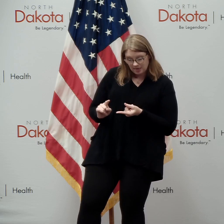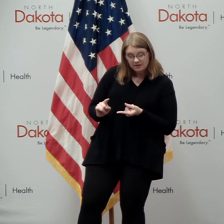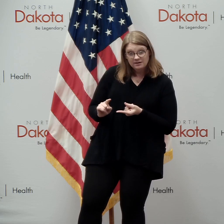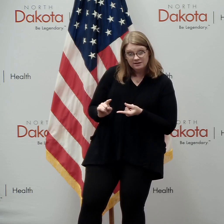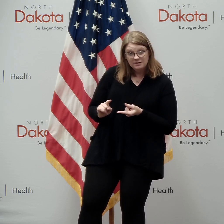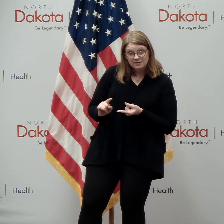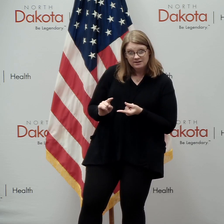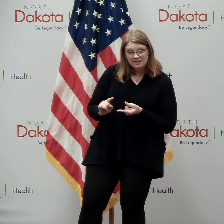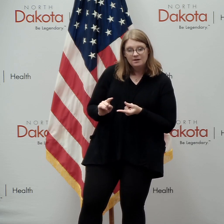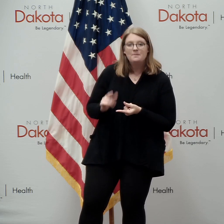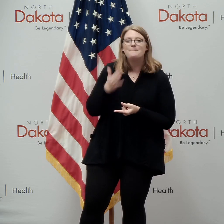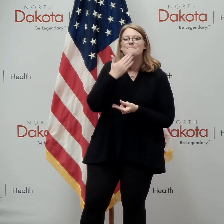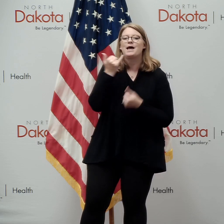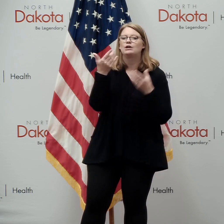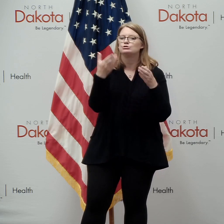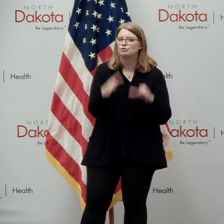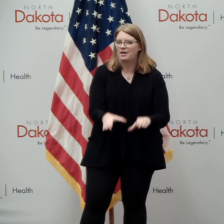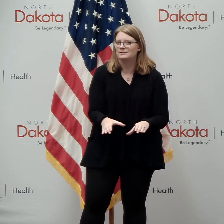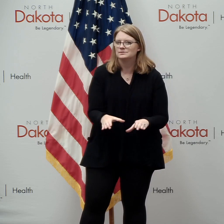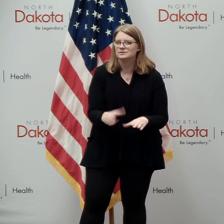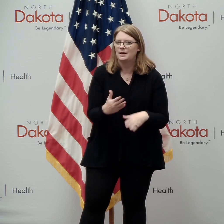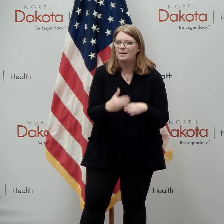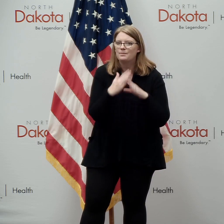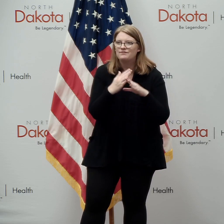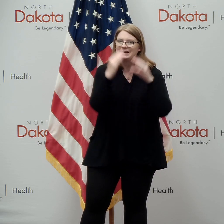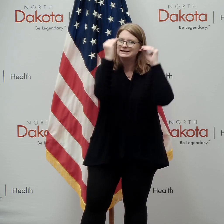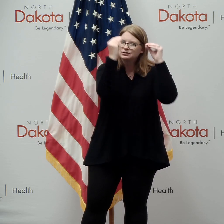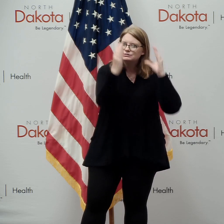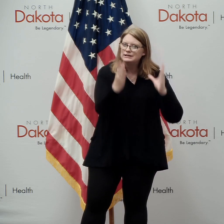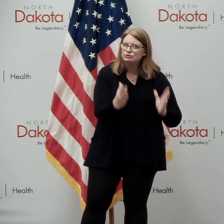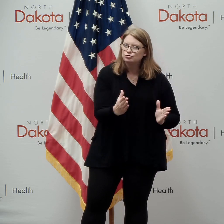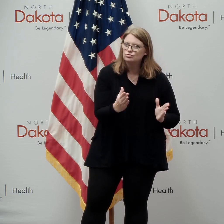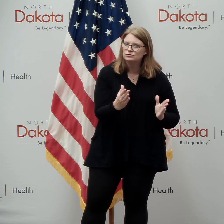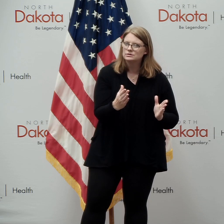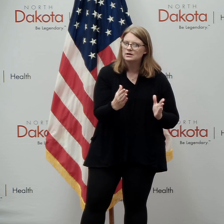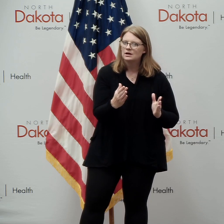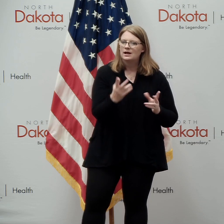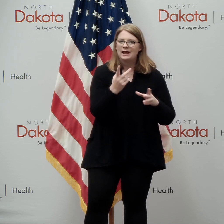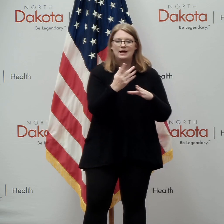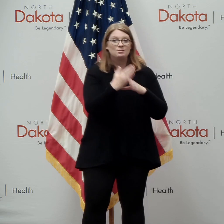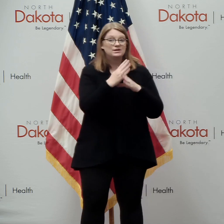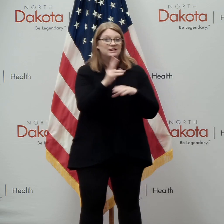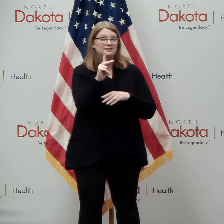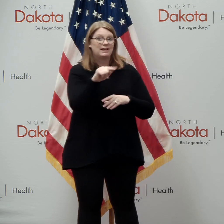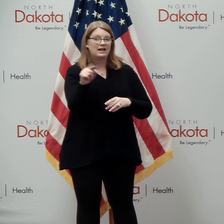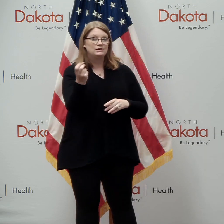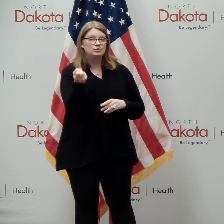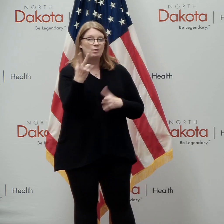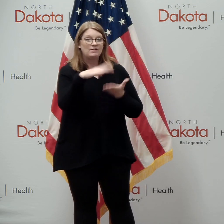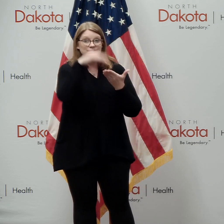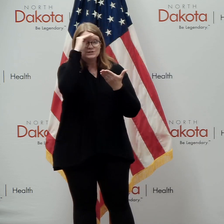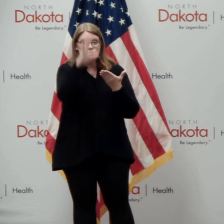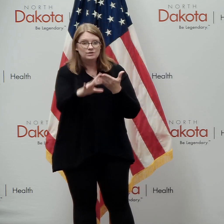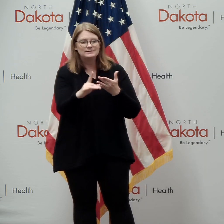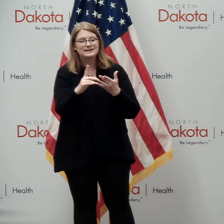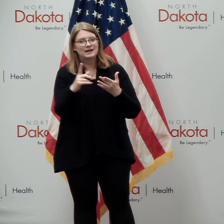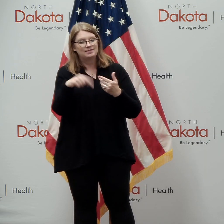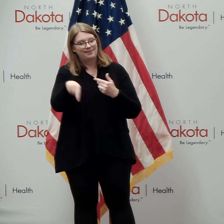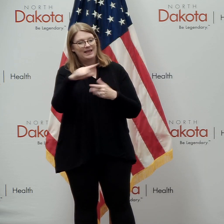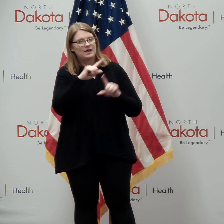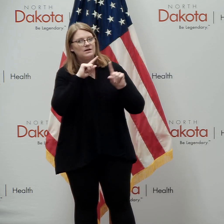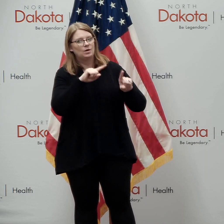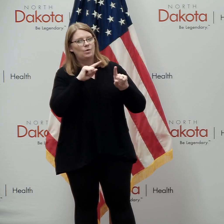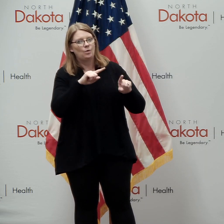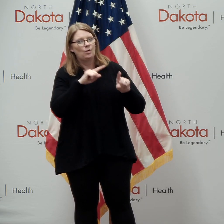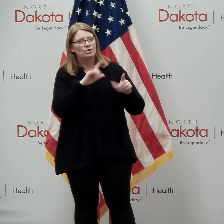it in a community, we have a better chance of protecting our teachers and protecting all of our K-12 students and keeping them going. So, which is what we got